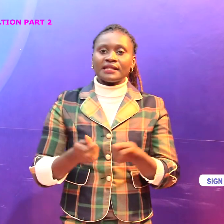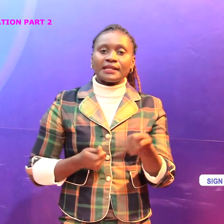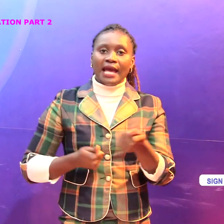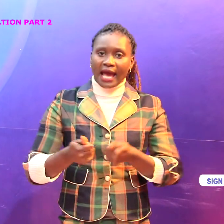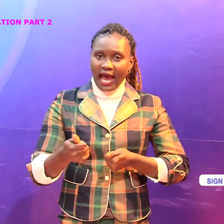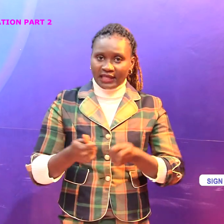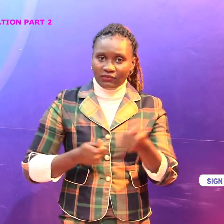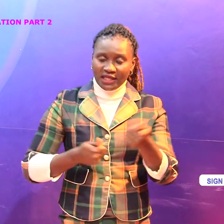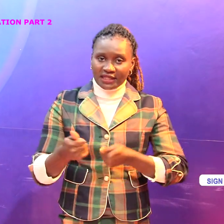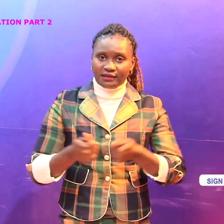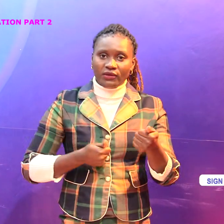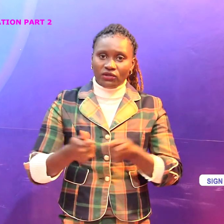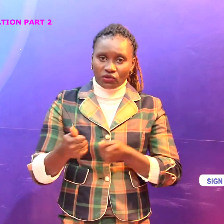is administration.